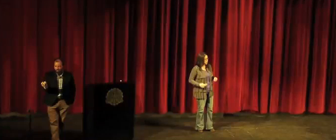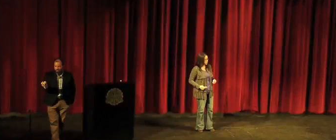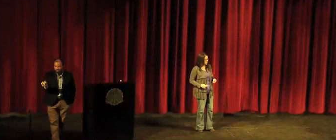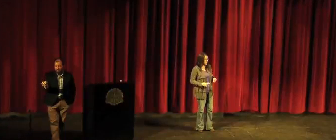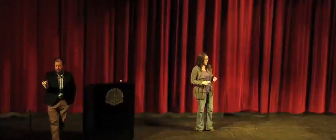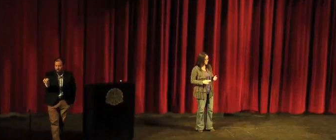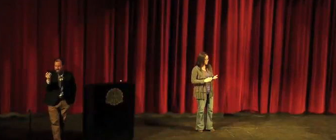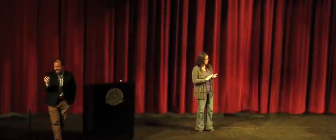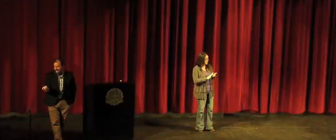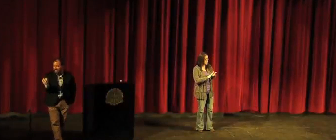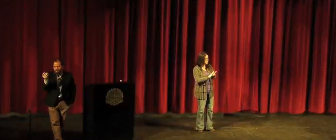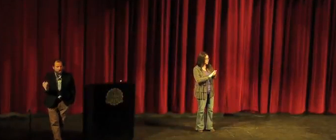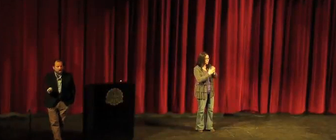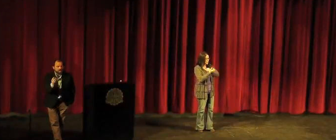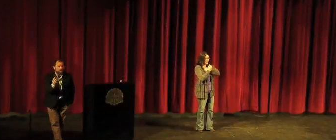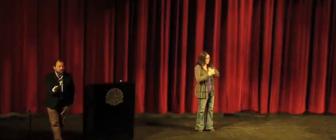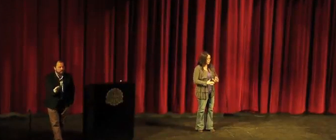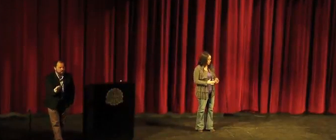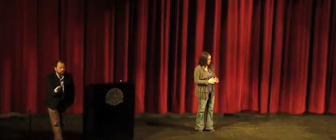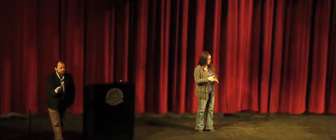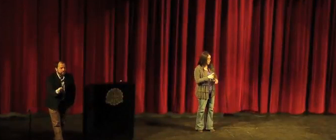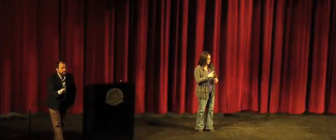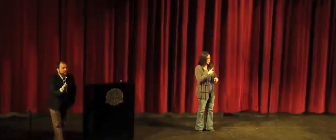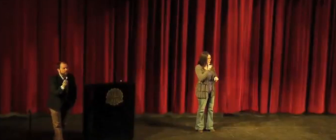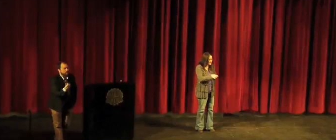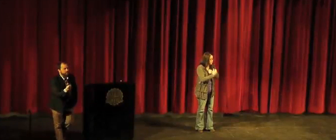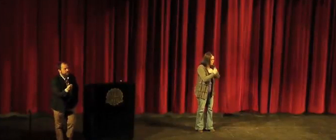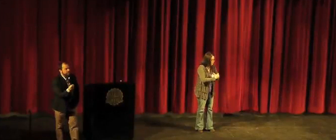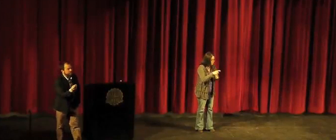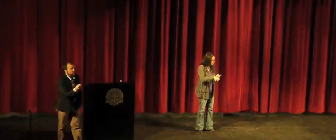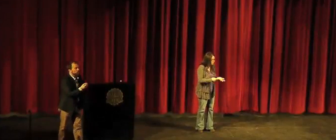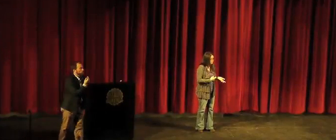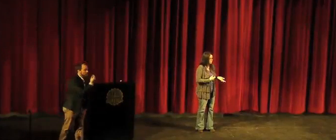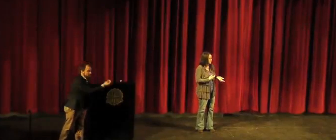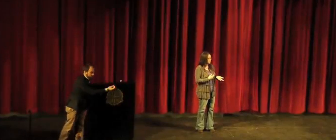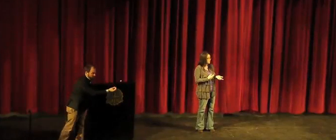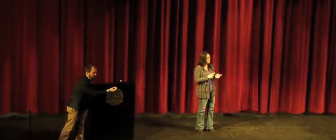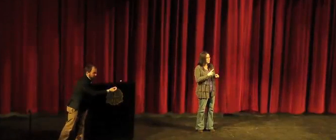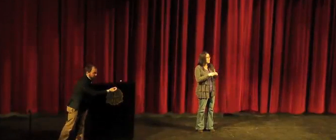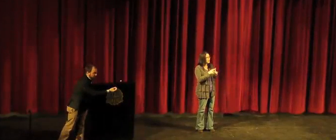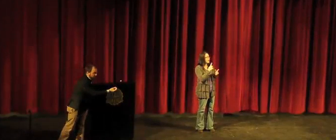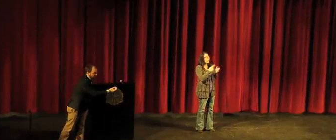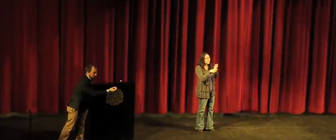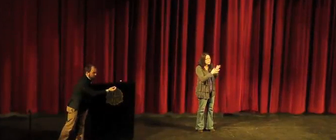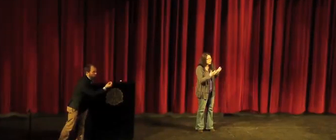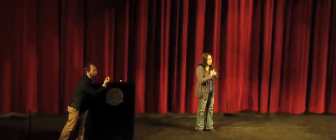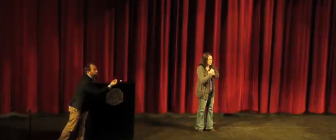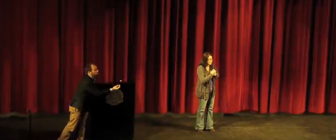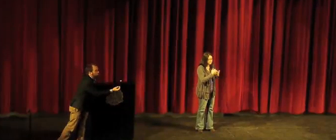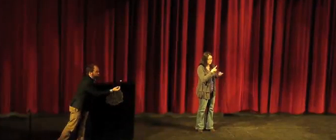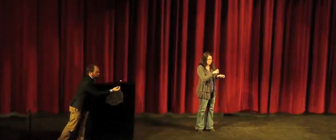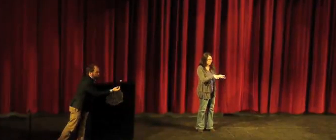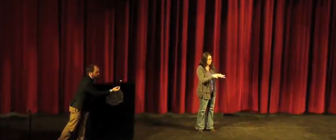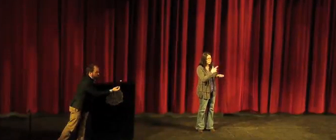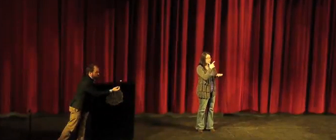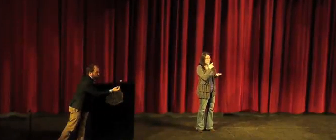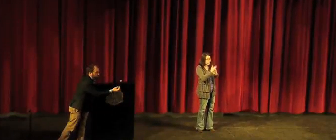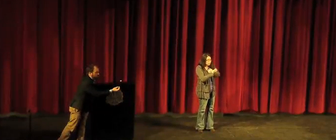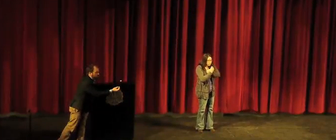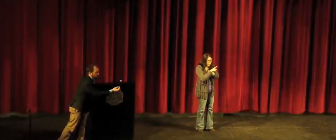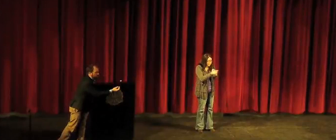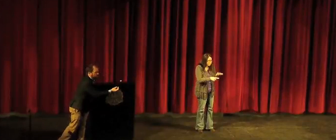lover. You can't not love. But the question is, what do you love? Who do you